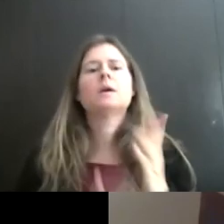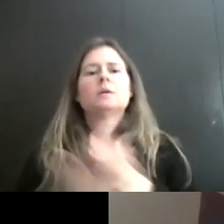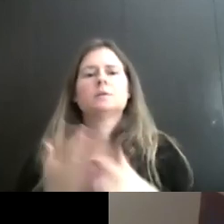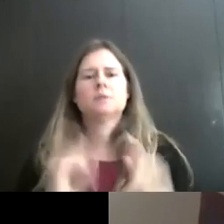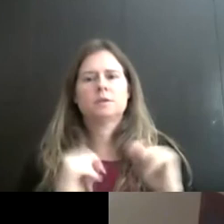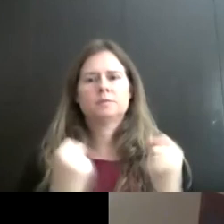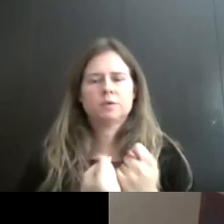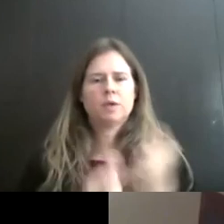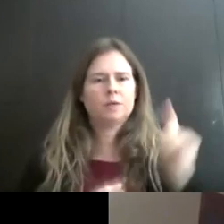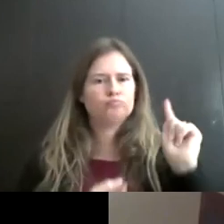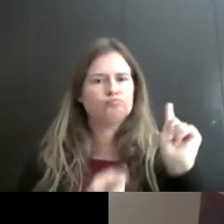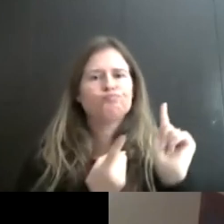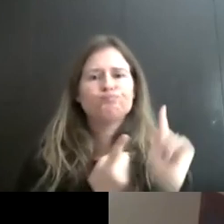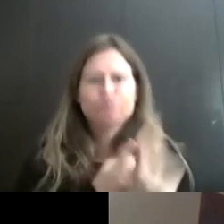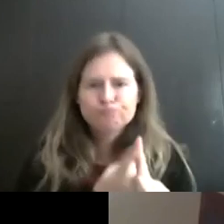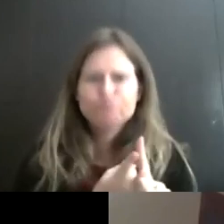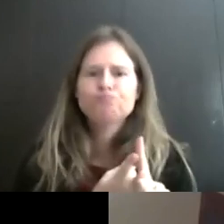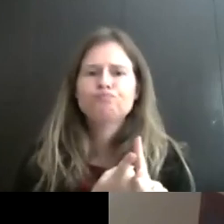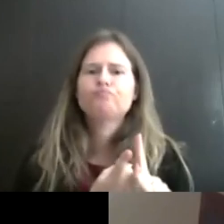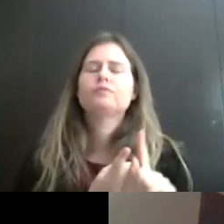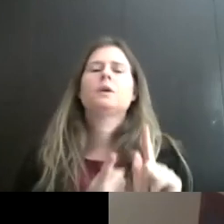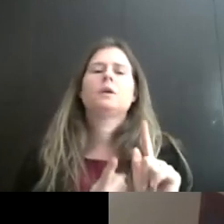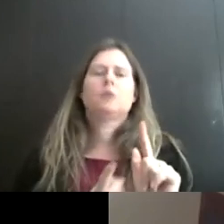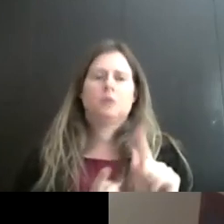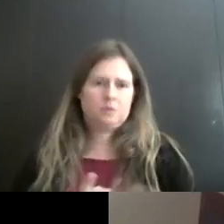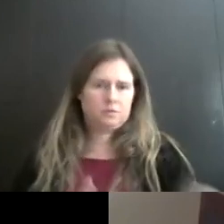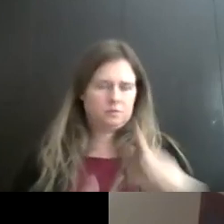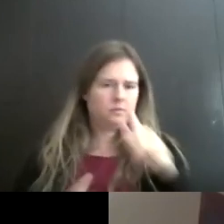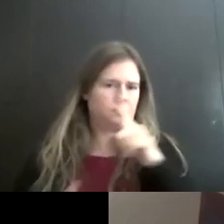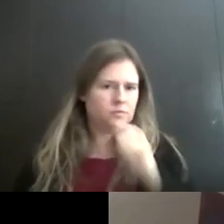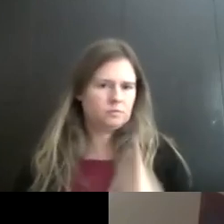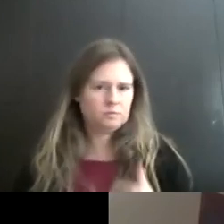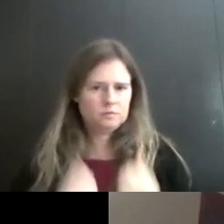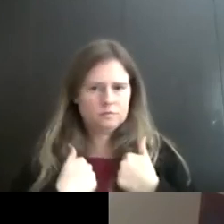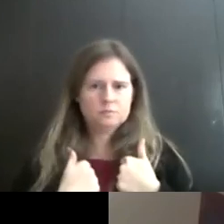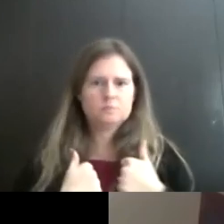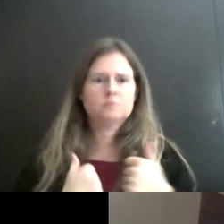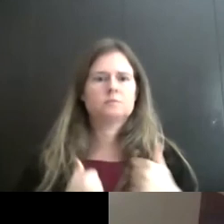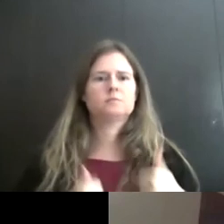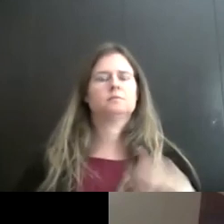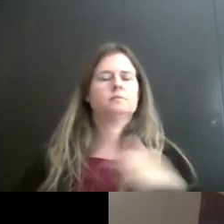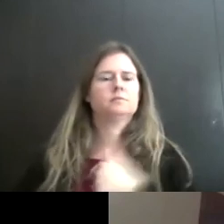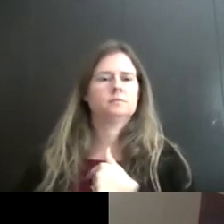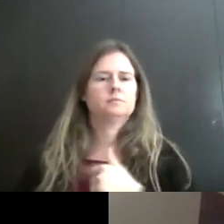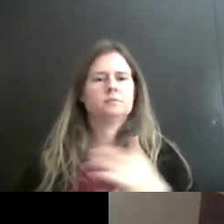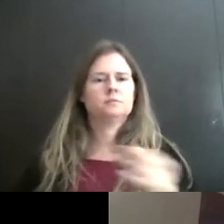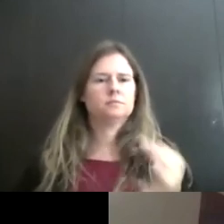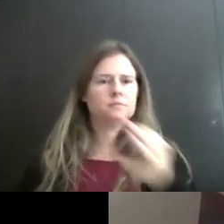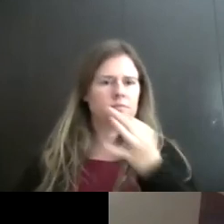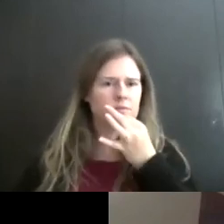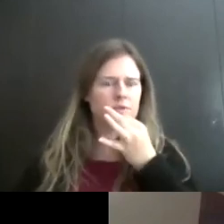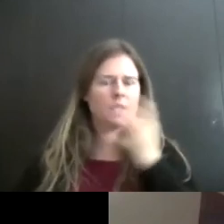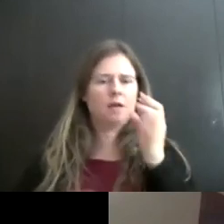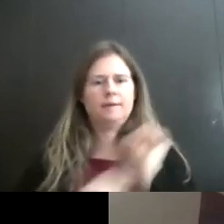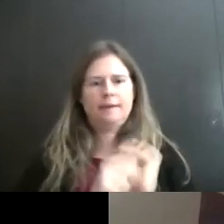to extinction. What ones that did survive is because, like I said, we were the Indian cowboys. We